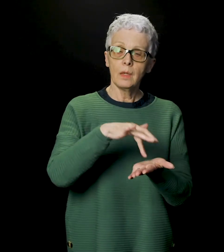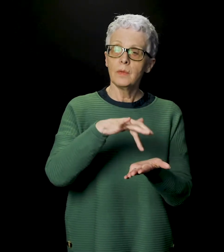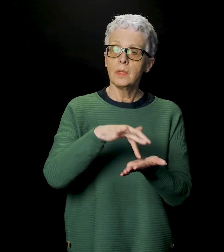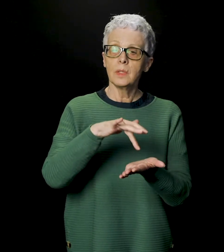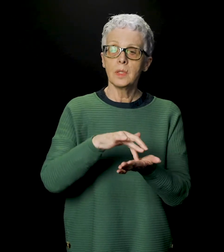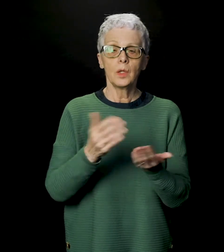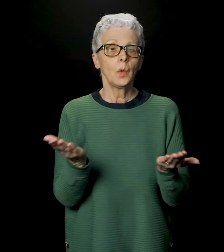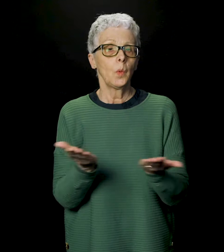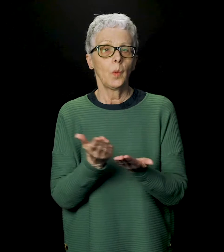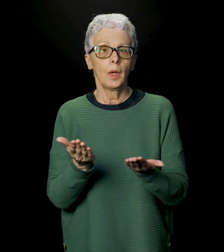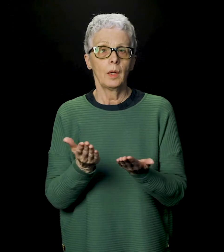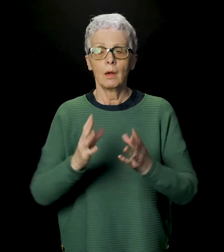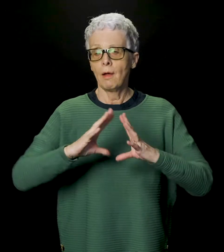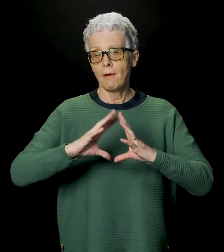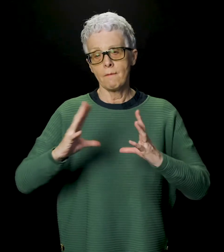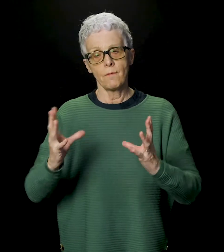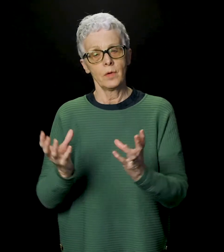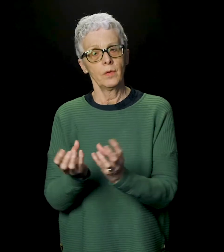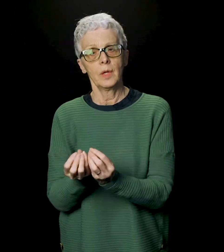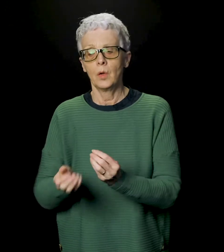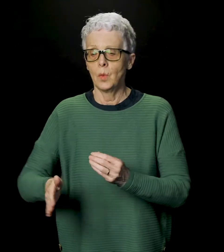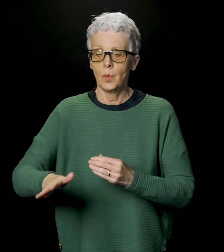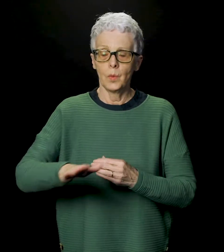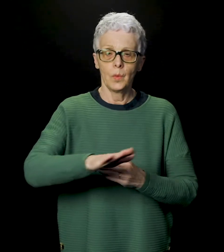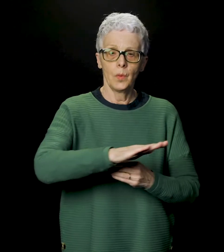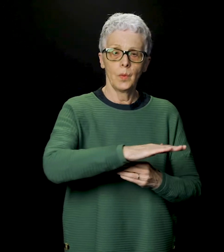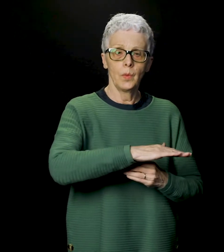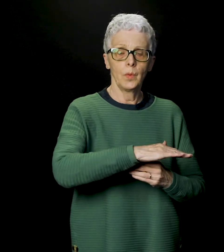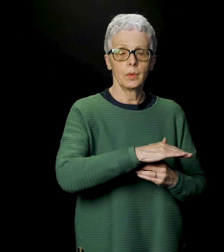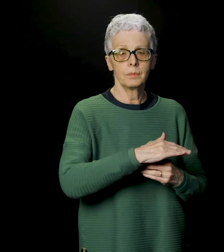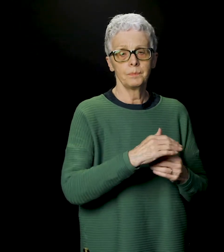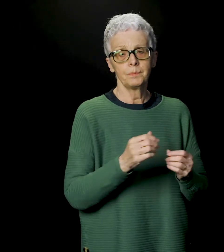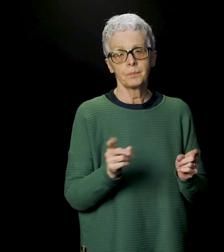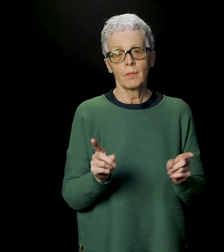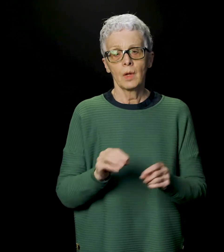Jesus at the center of it all.